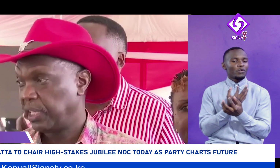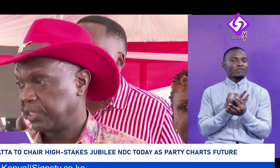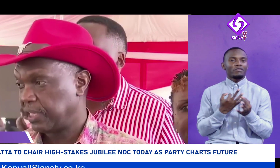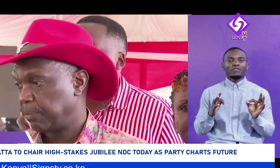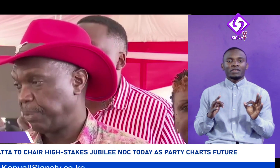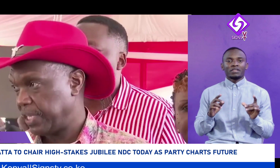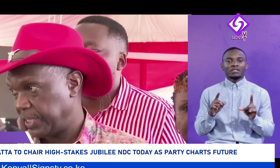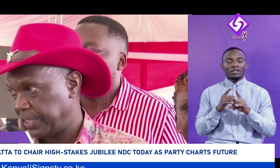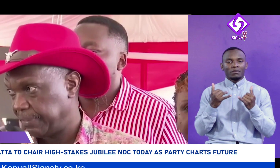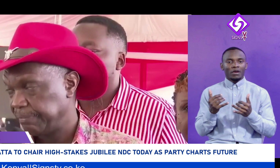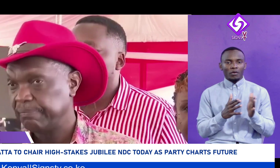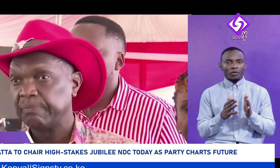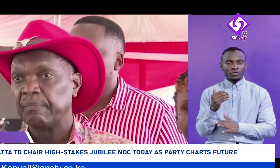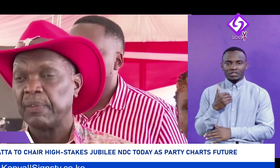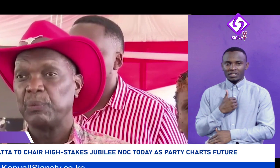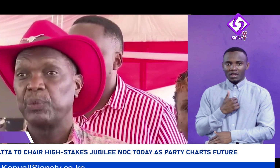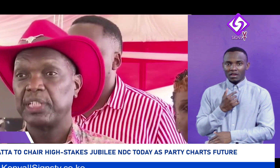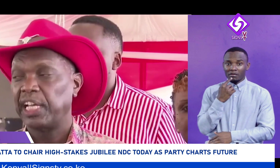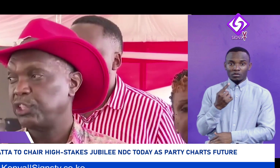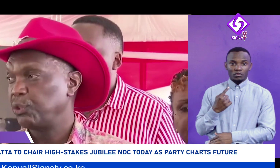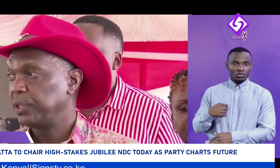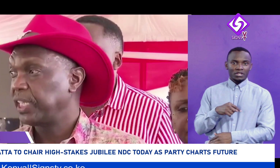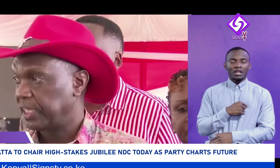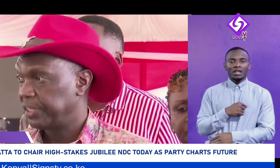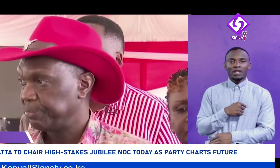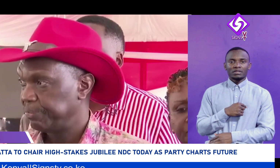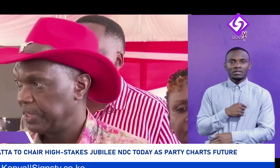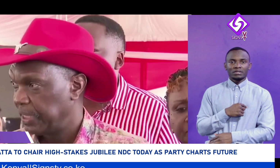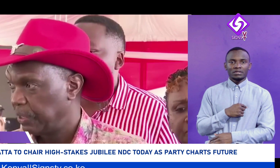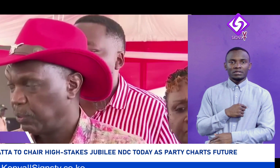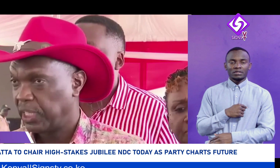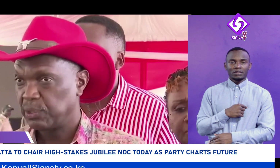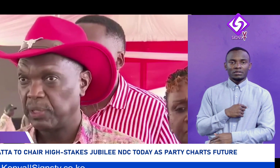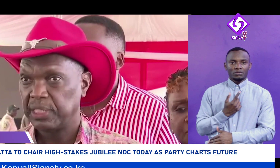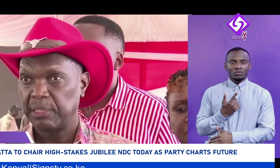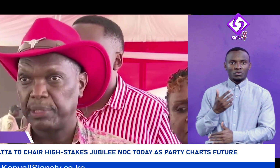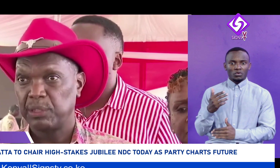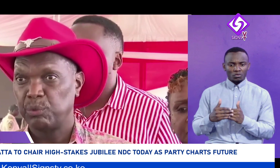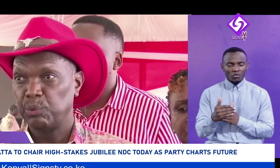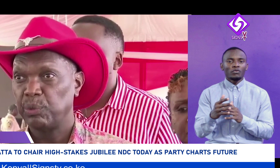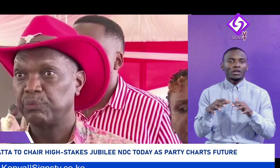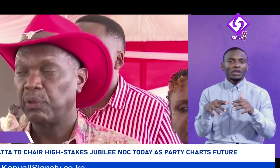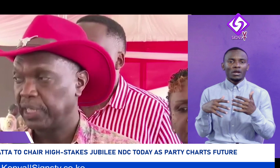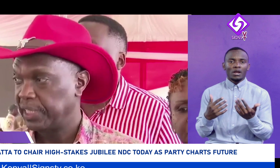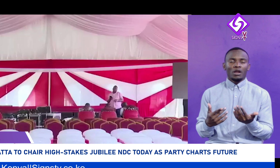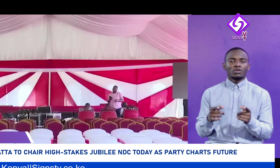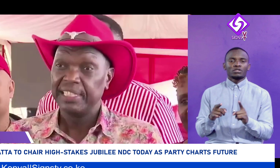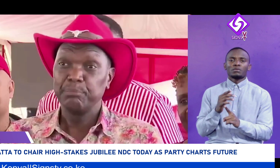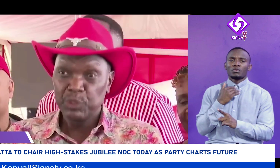to tell us as a party, what direction do we take? What does he want the party to do going forward? The